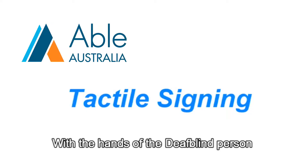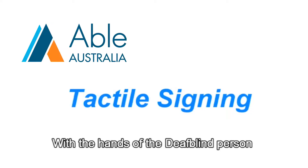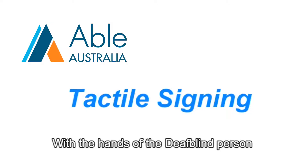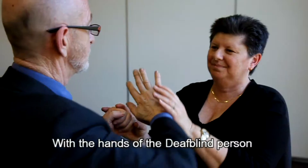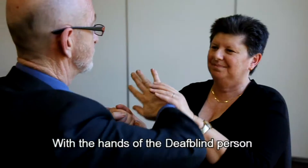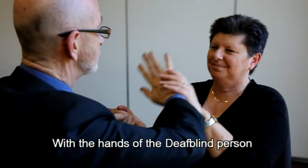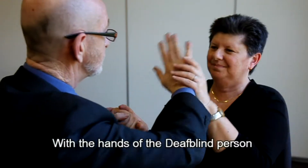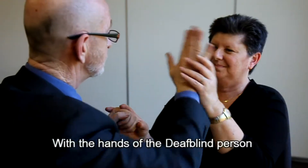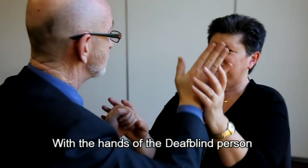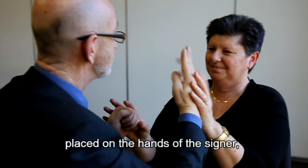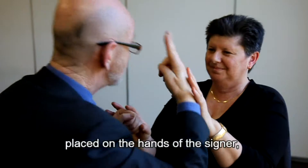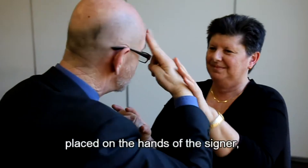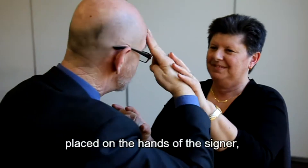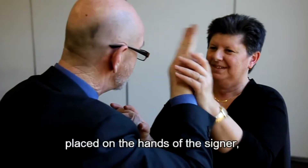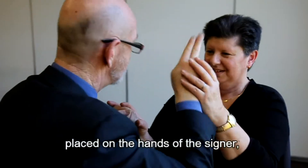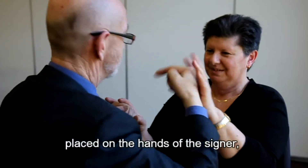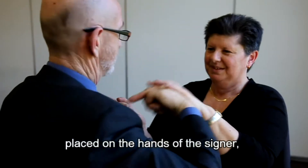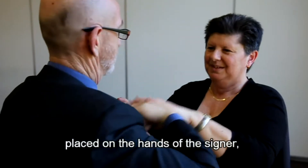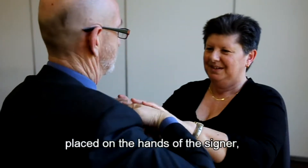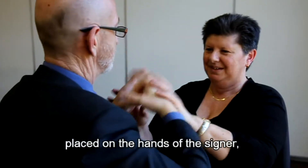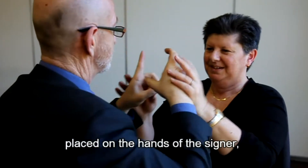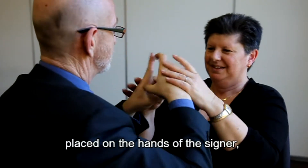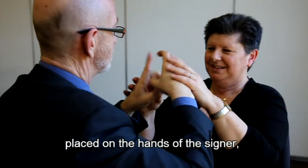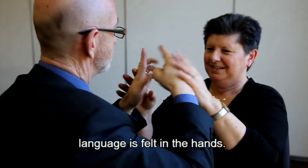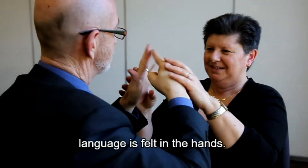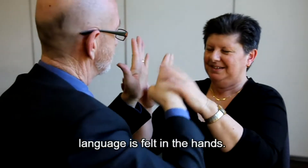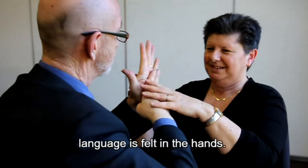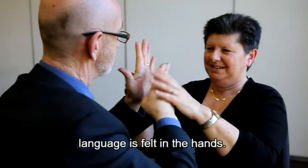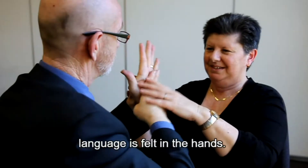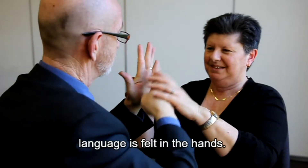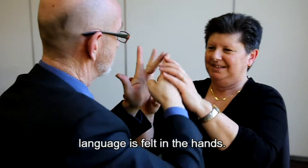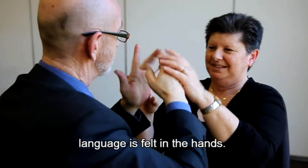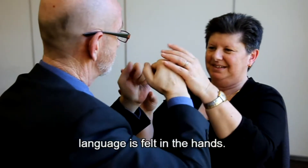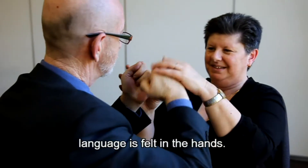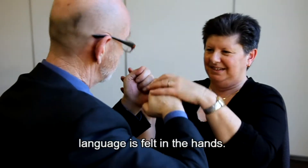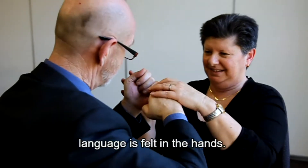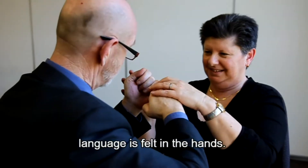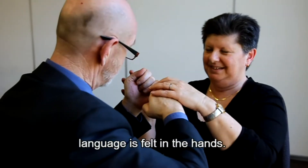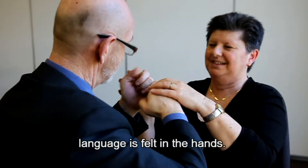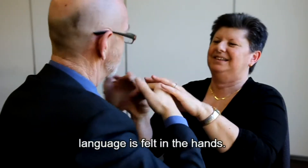of the deafblind person placed on the hands of the signer, language is felt in the hands.